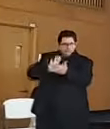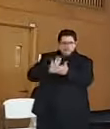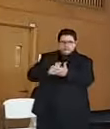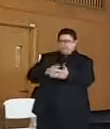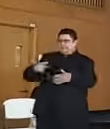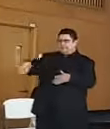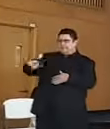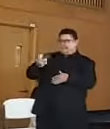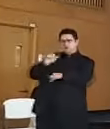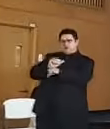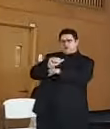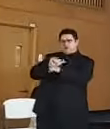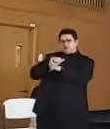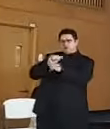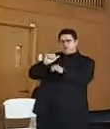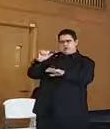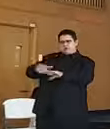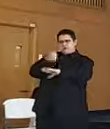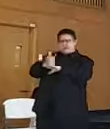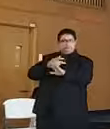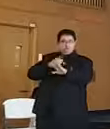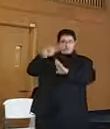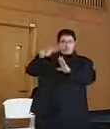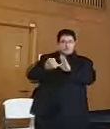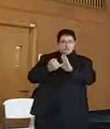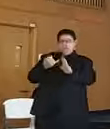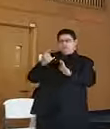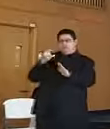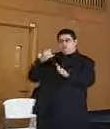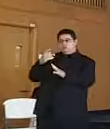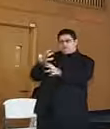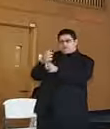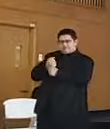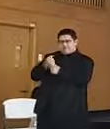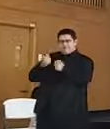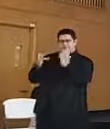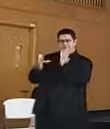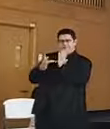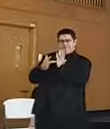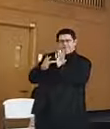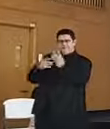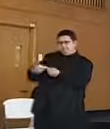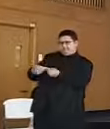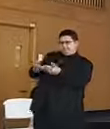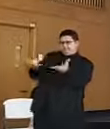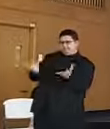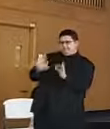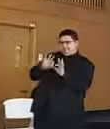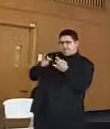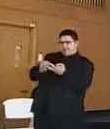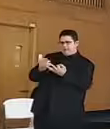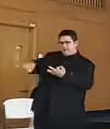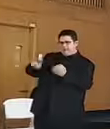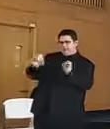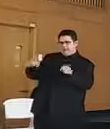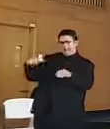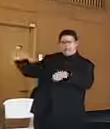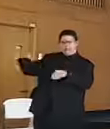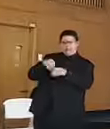on a pilot project to get technology in the hands of families to make sure that they can participate in a virtual classroom.